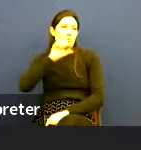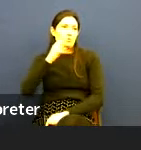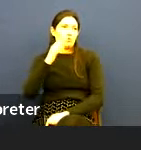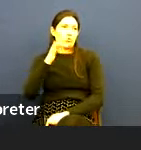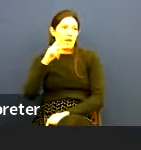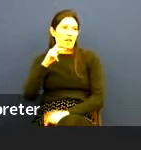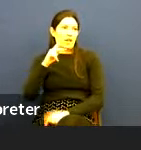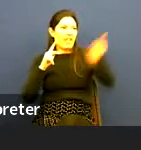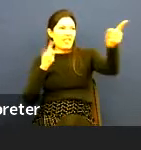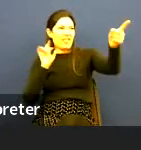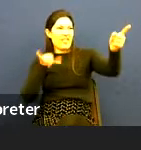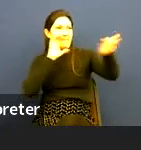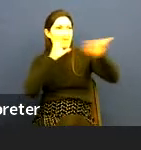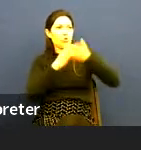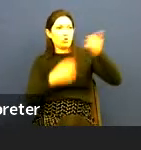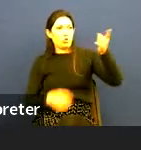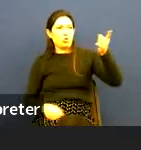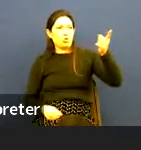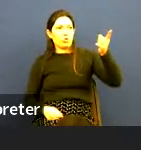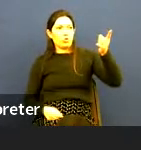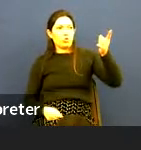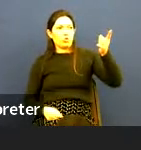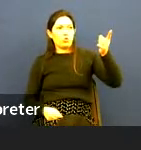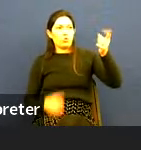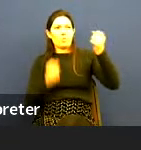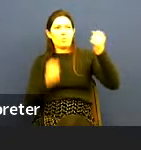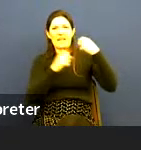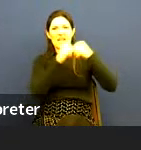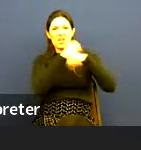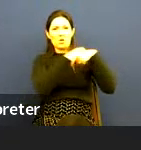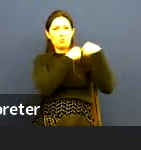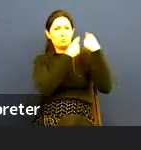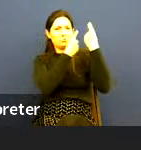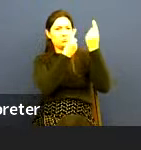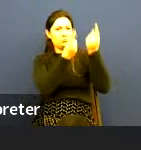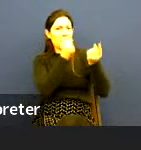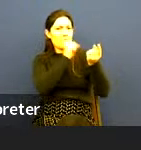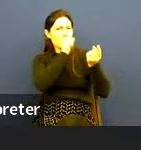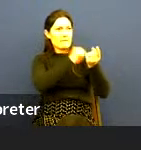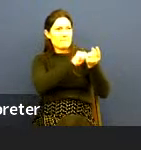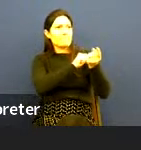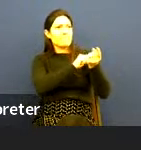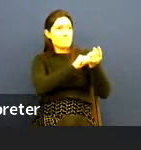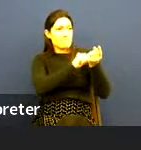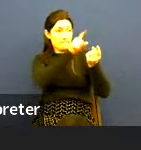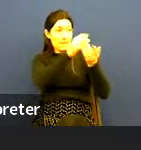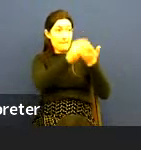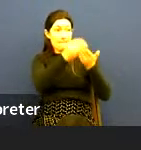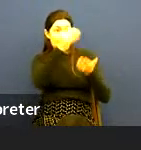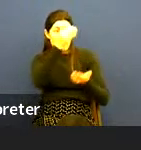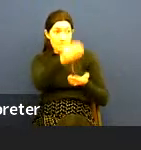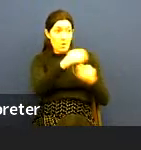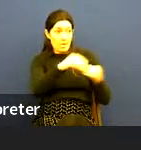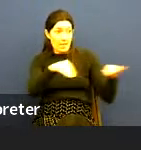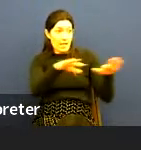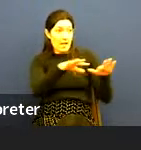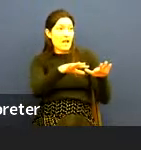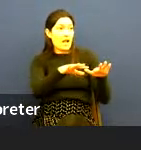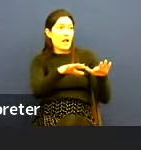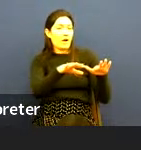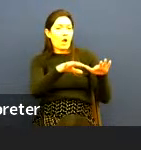appeared for many years. And basically what they've done, this is what it looked like when they purchased the land. It was